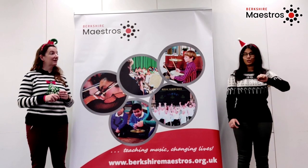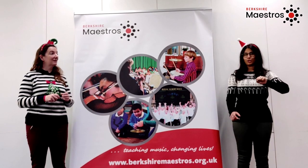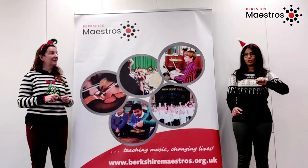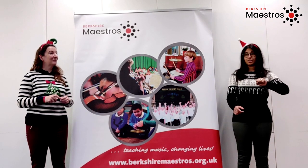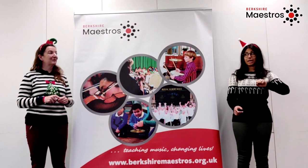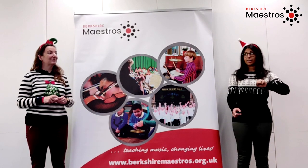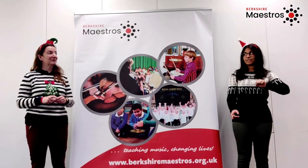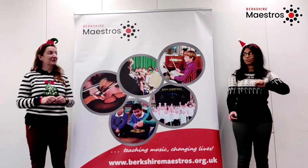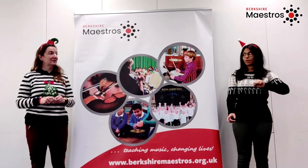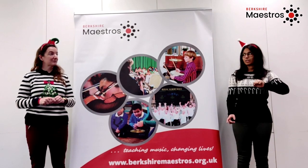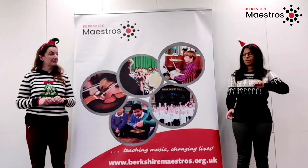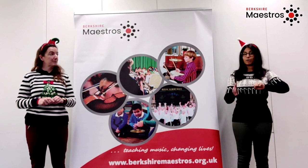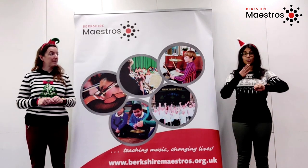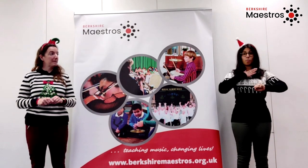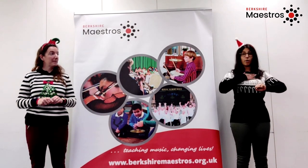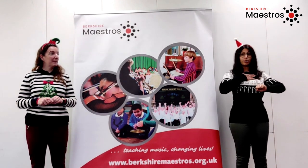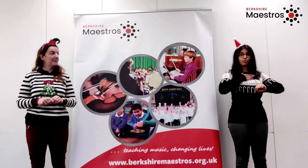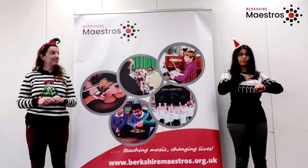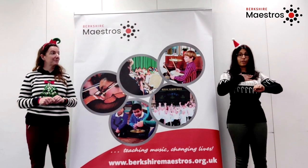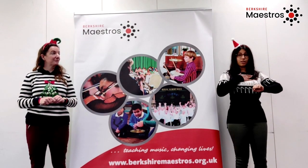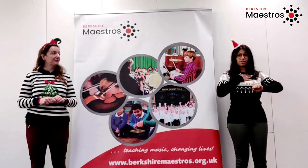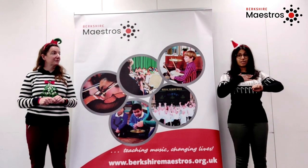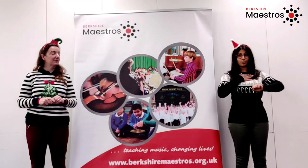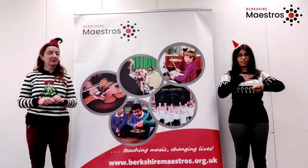stone. Good, now let's try it as a round. My group first, here we go.